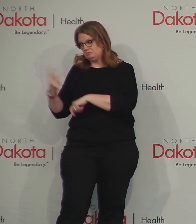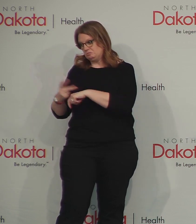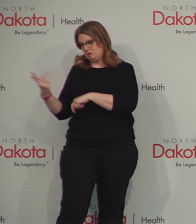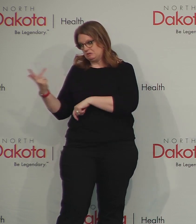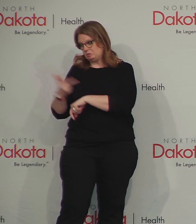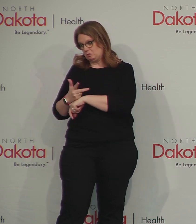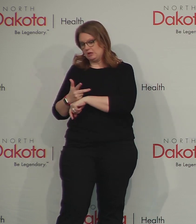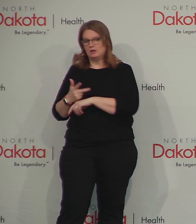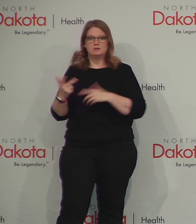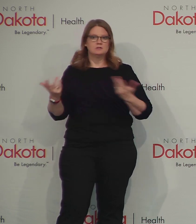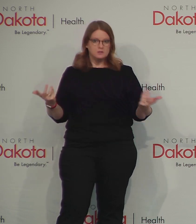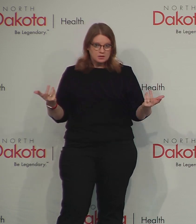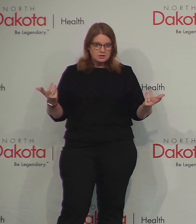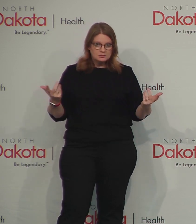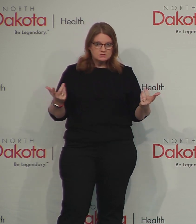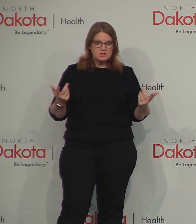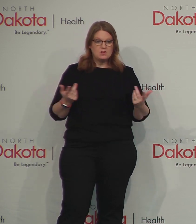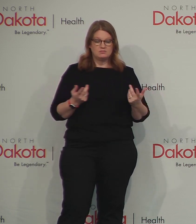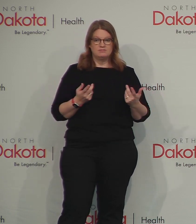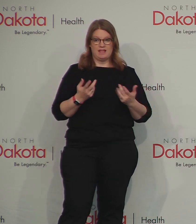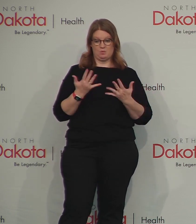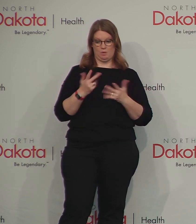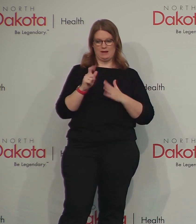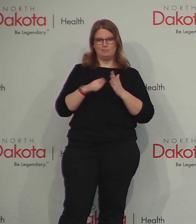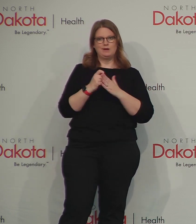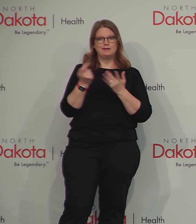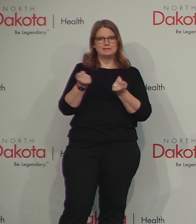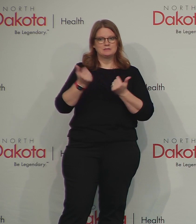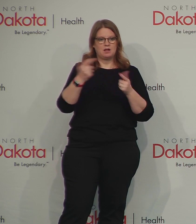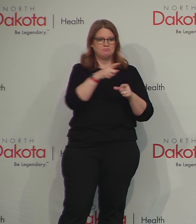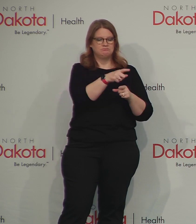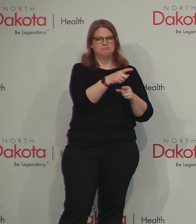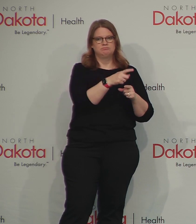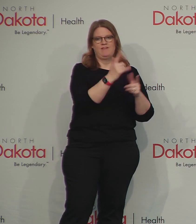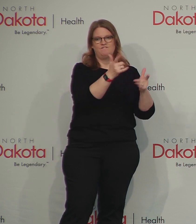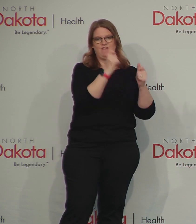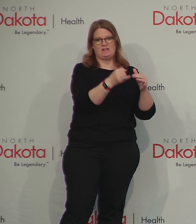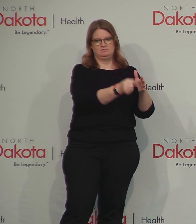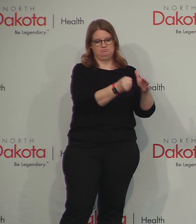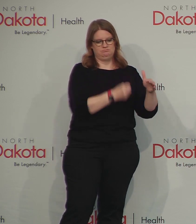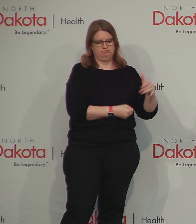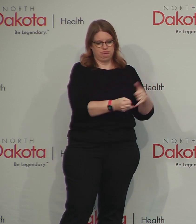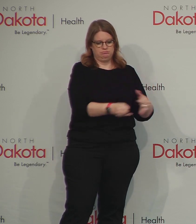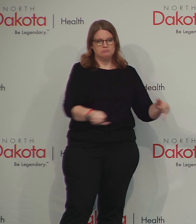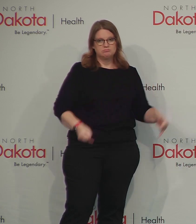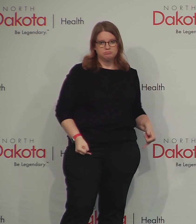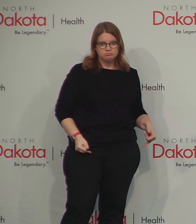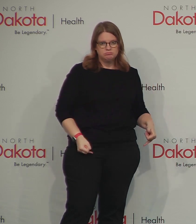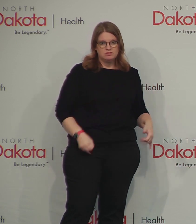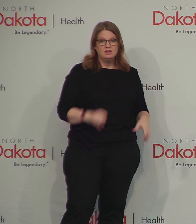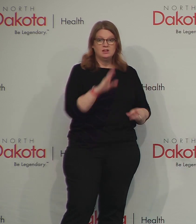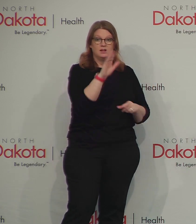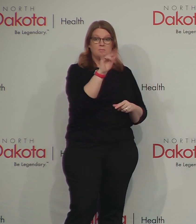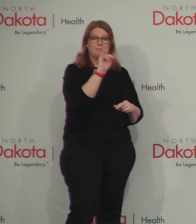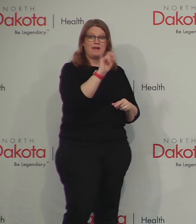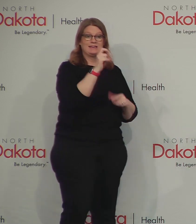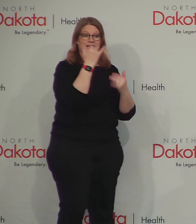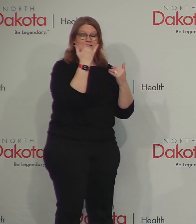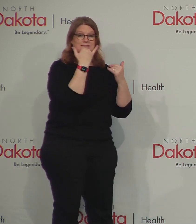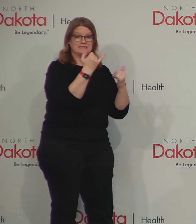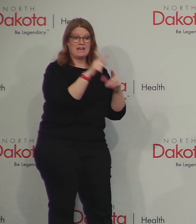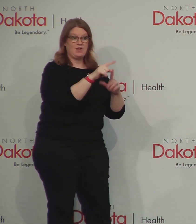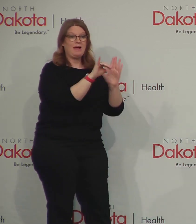break the chain of transmission. And again, the Binax Now test highly effective at detecting people who are